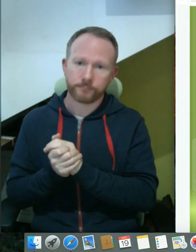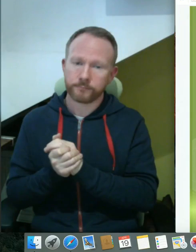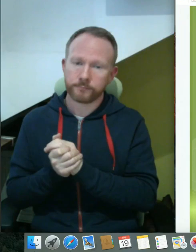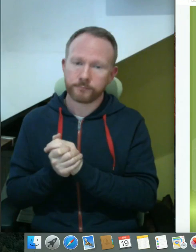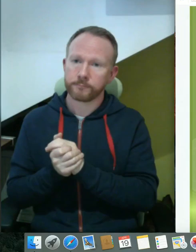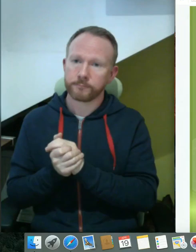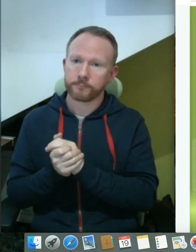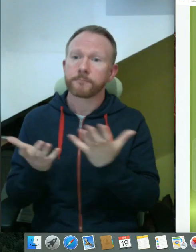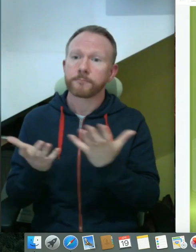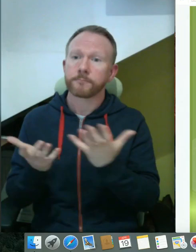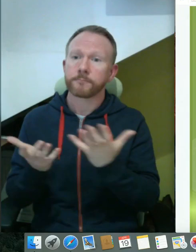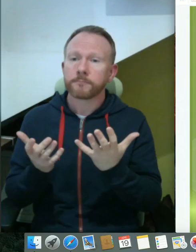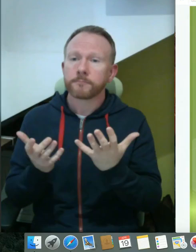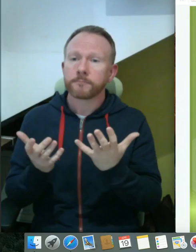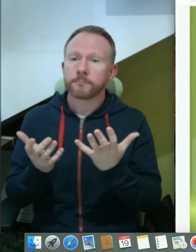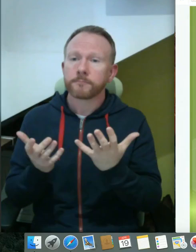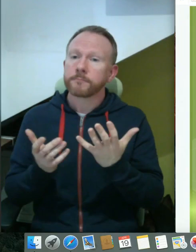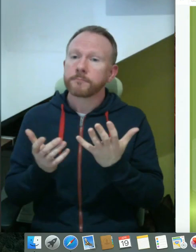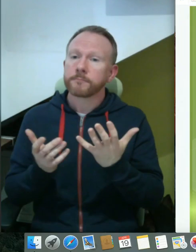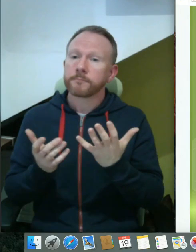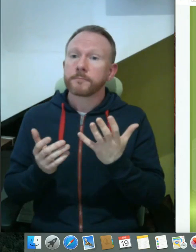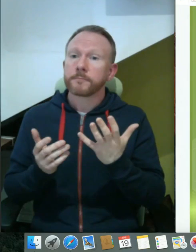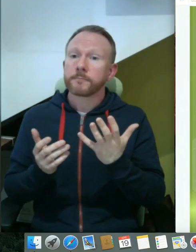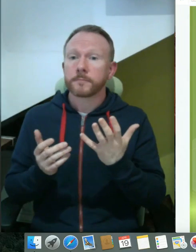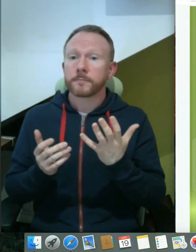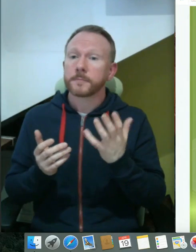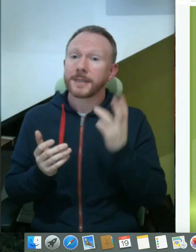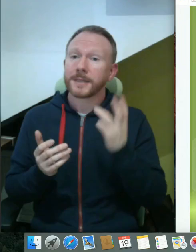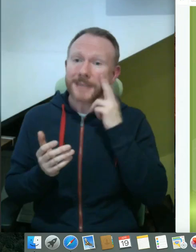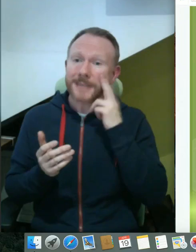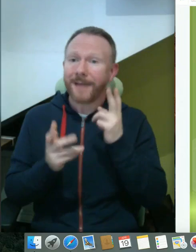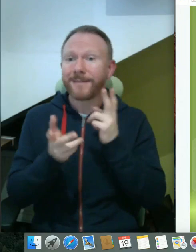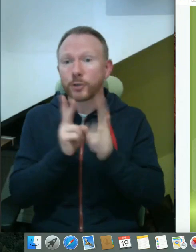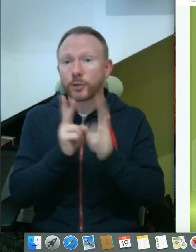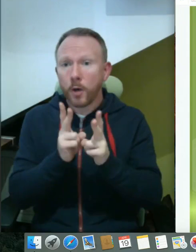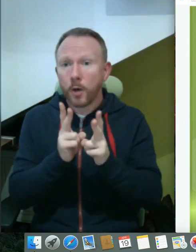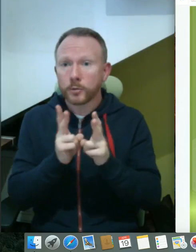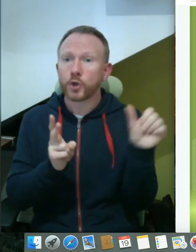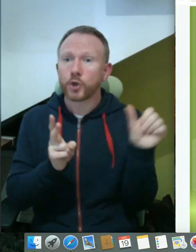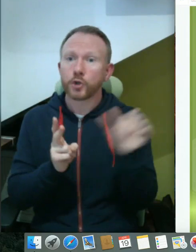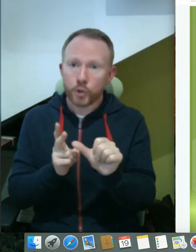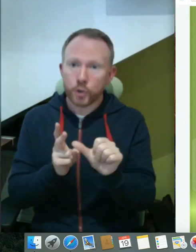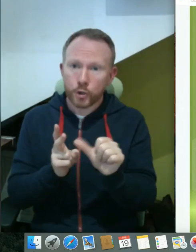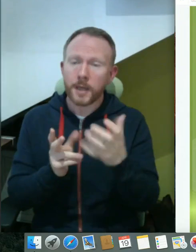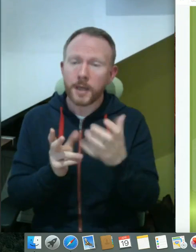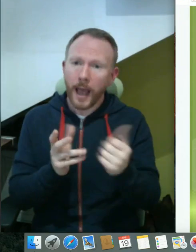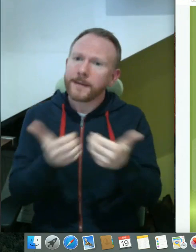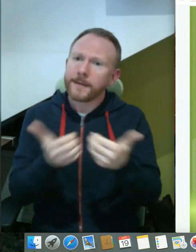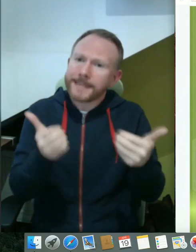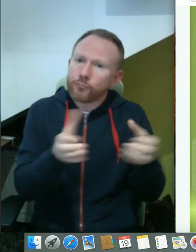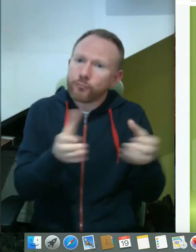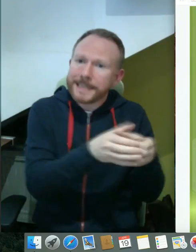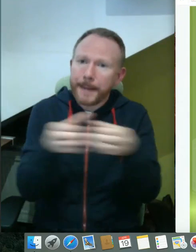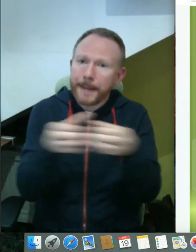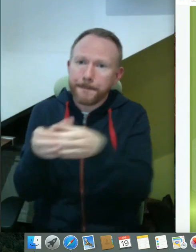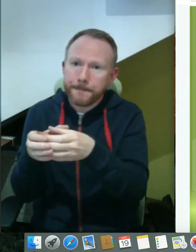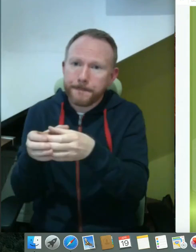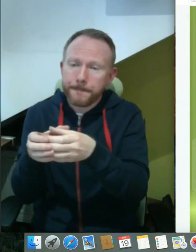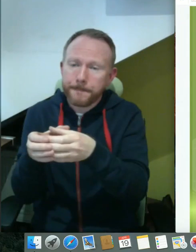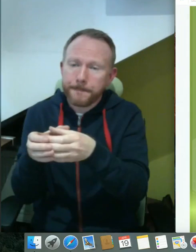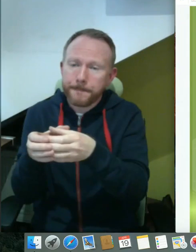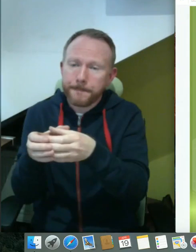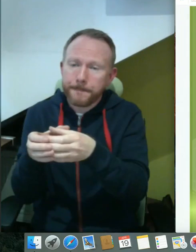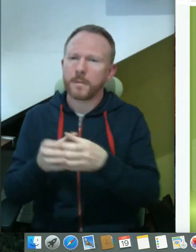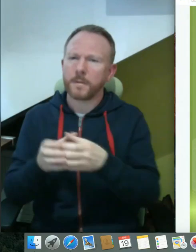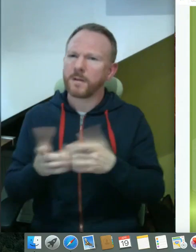interpreters, just as we have with hearing interpreters, should be engaged for the different roles of the courtroom. So